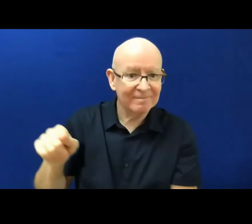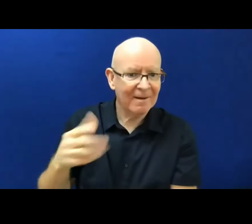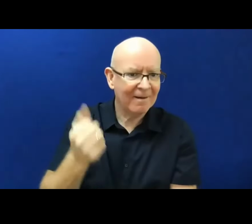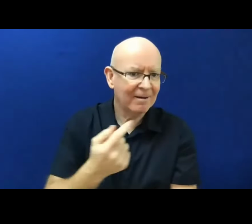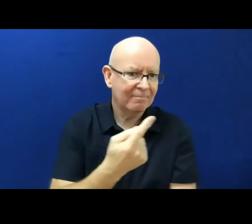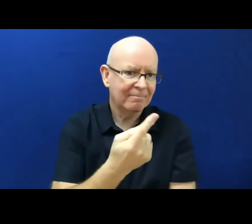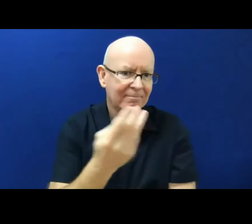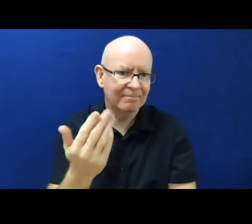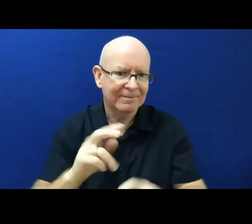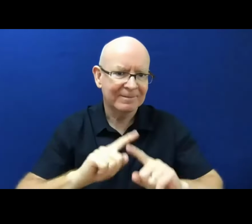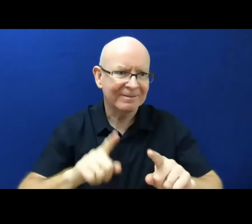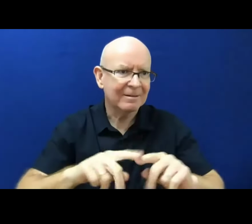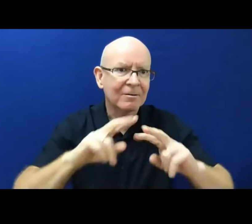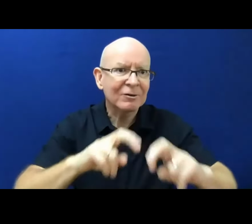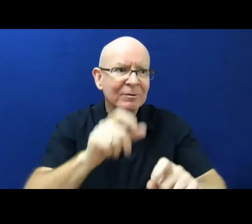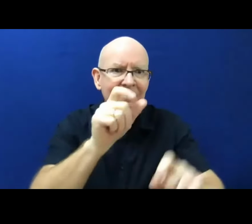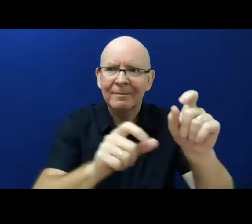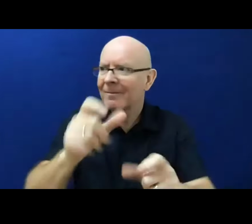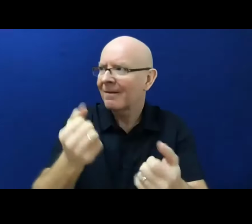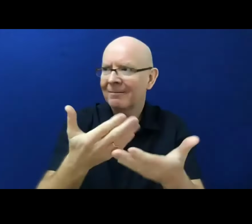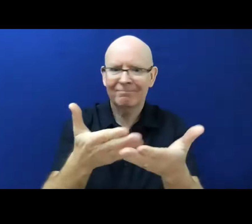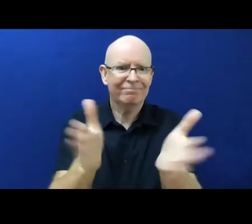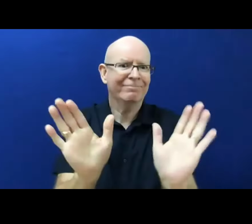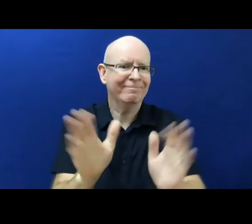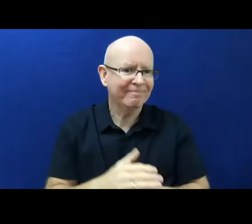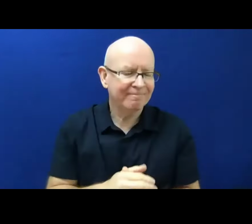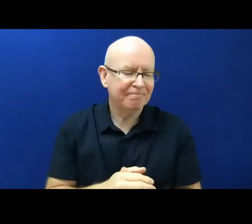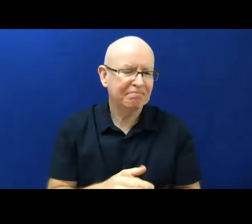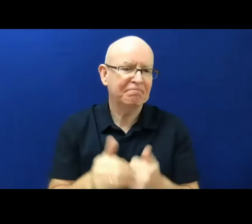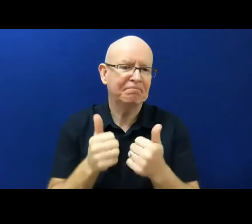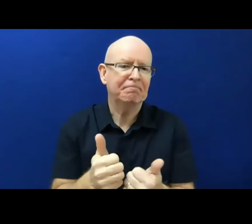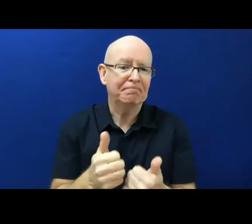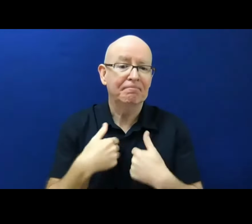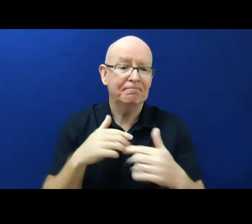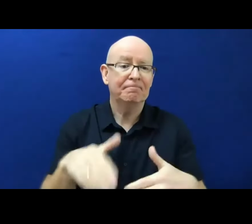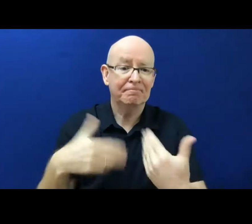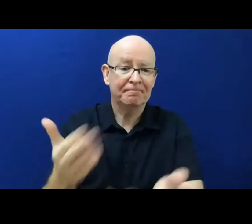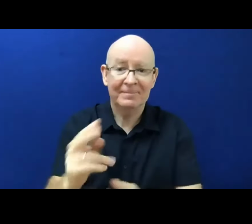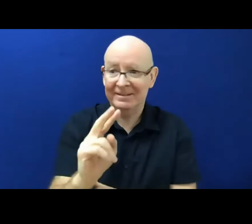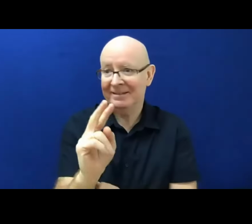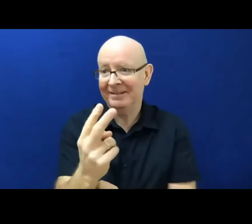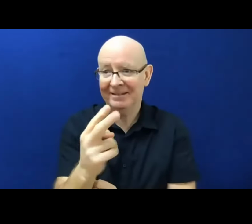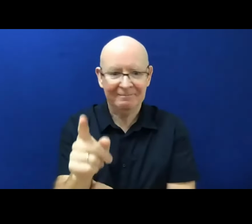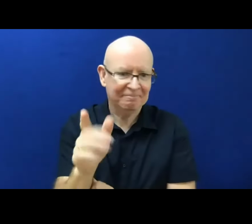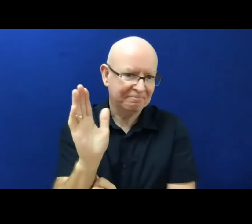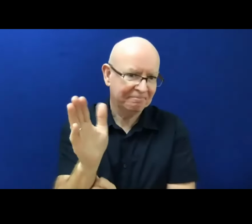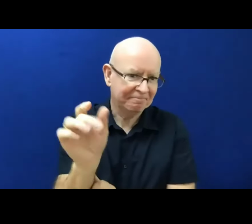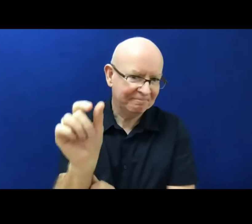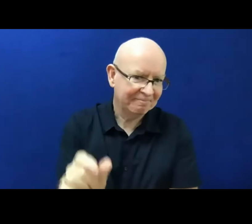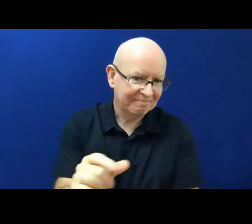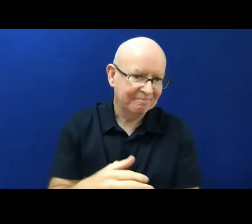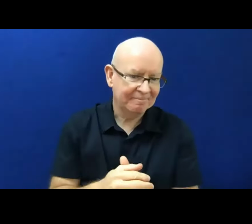to our second panelist. Again, a great pleasure to introduce Theresia